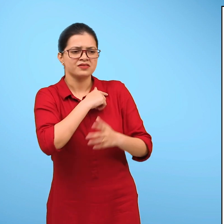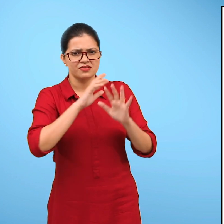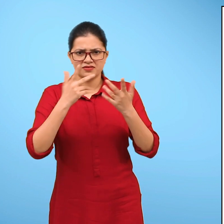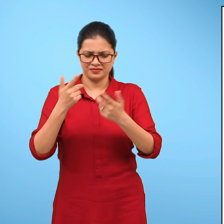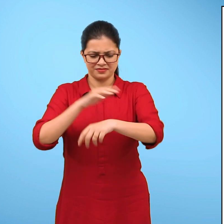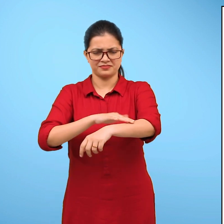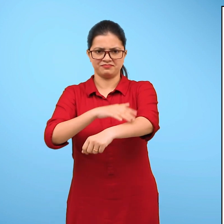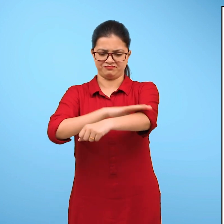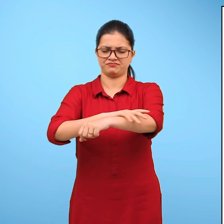hands,